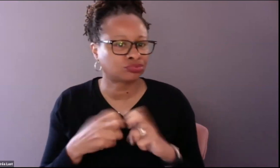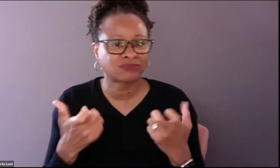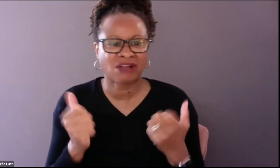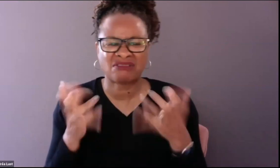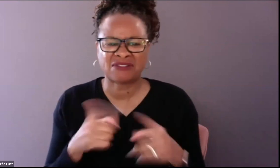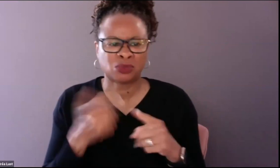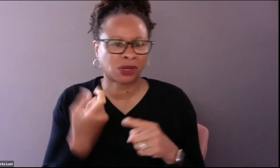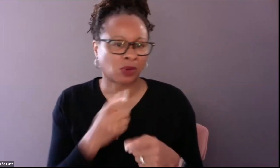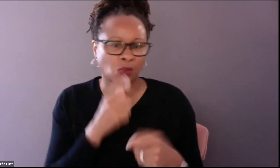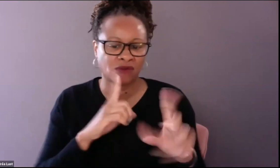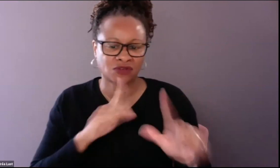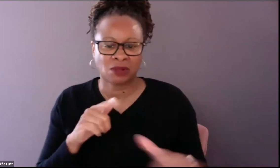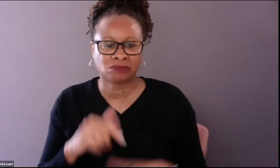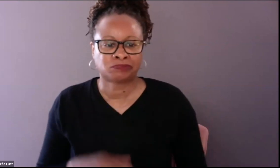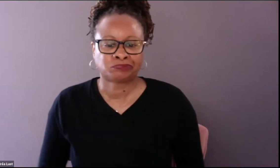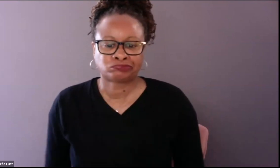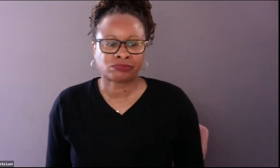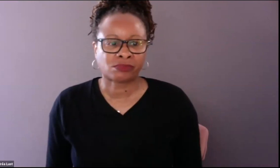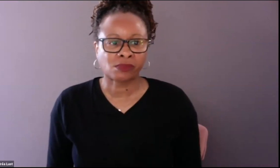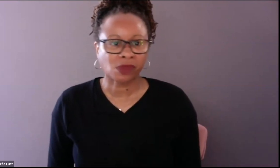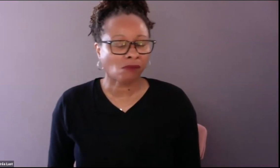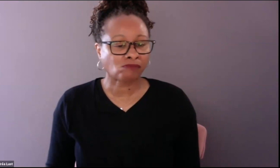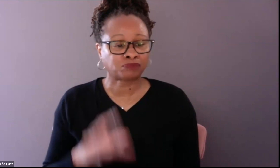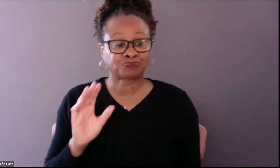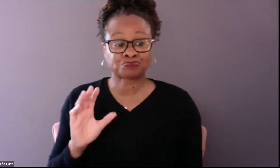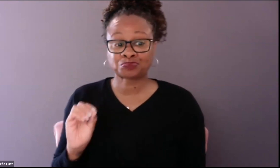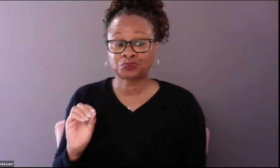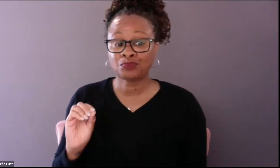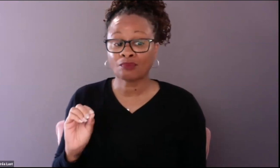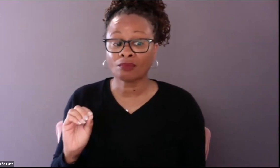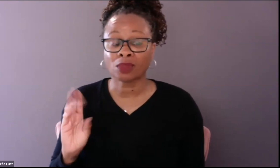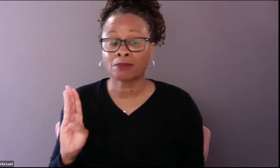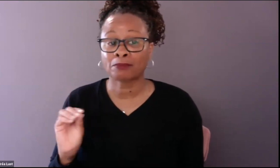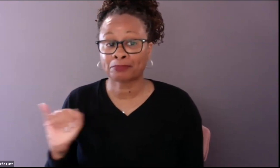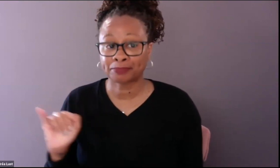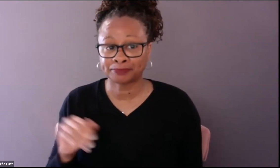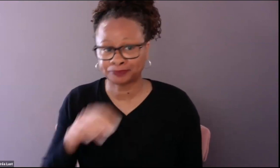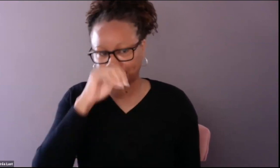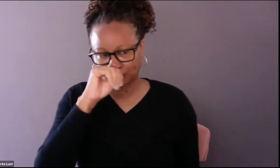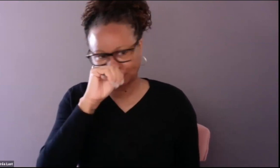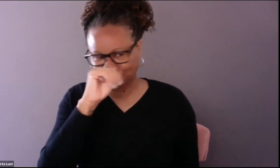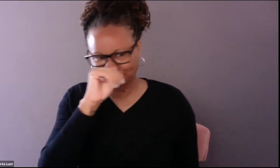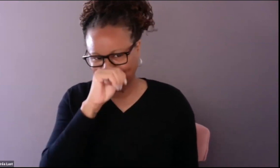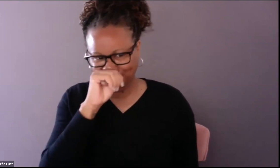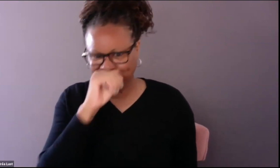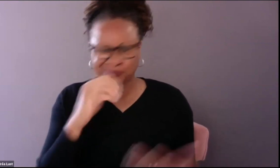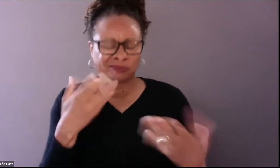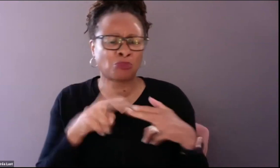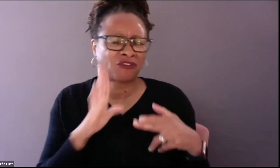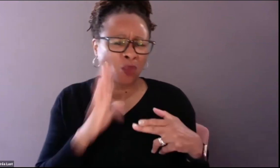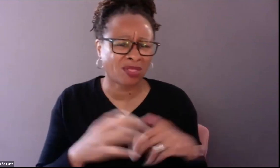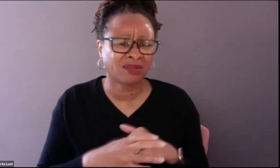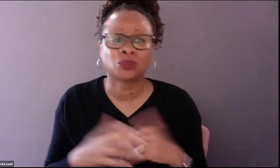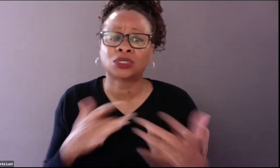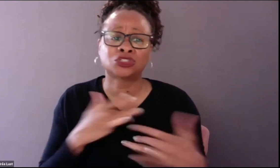that. I'll just be real brief. Yes, we're always concerned about safety. We're concerned about 3 types of